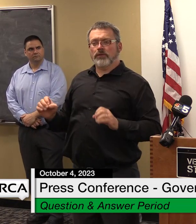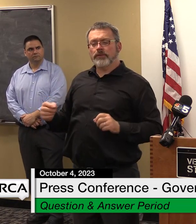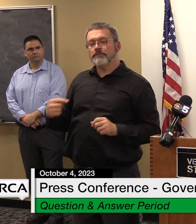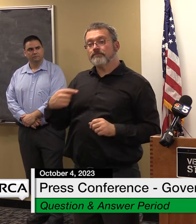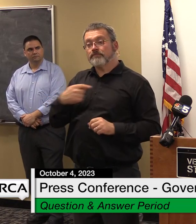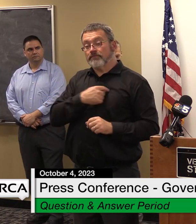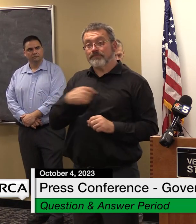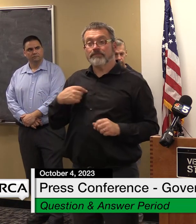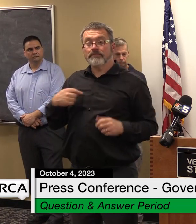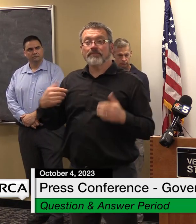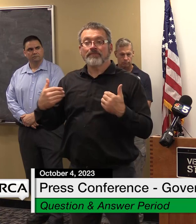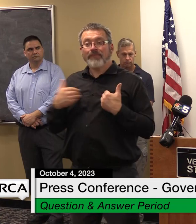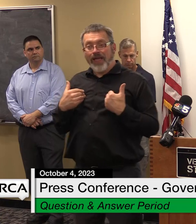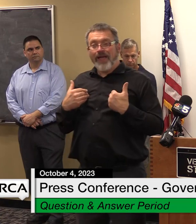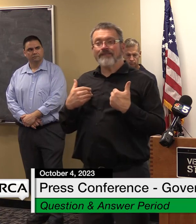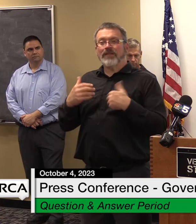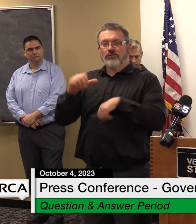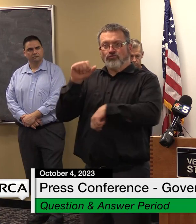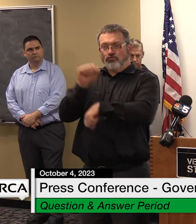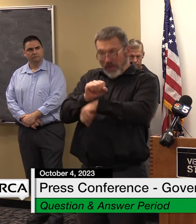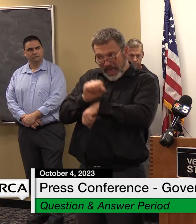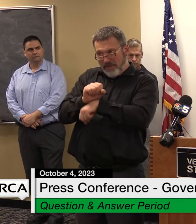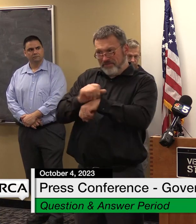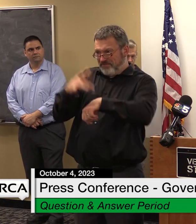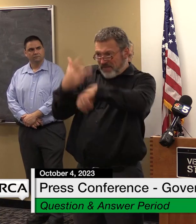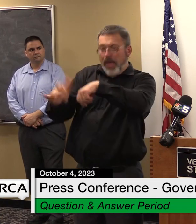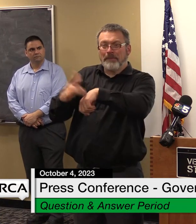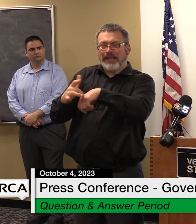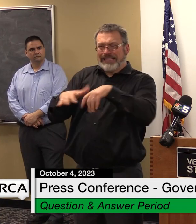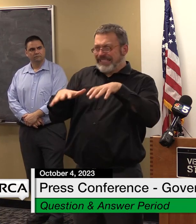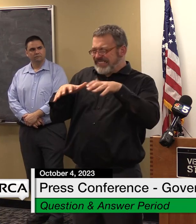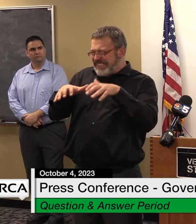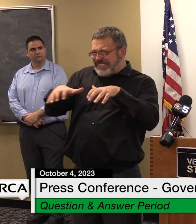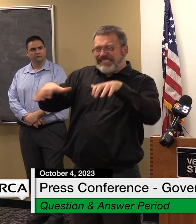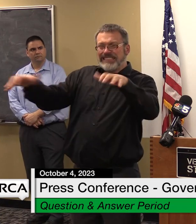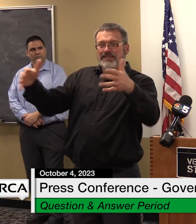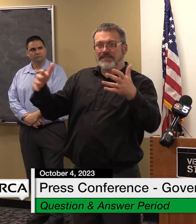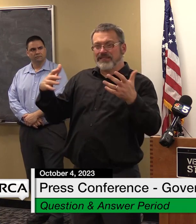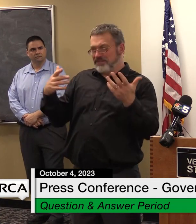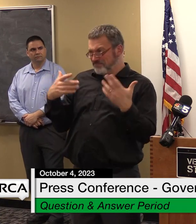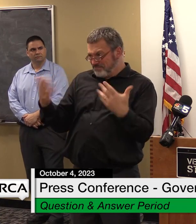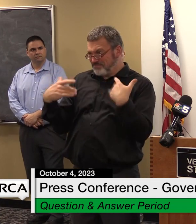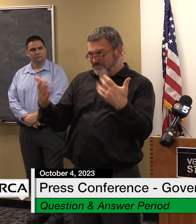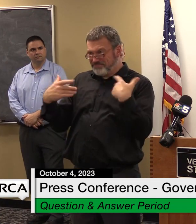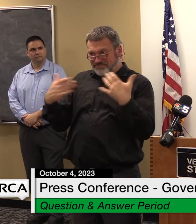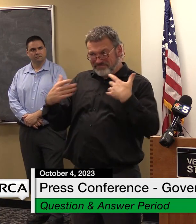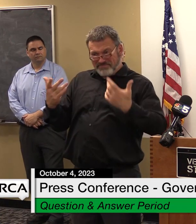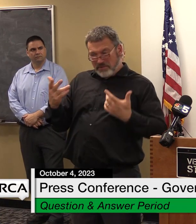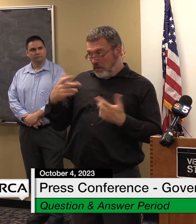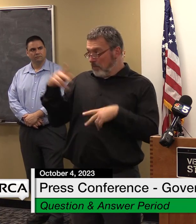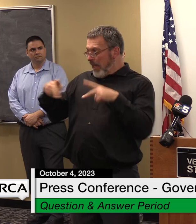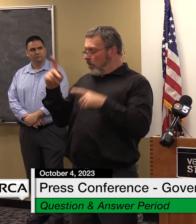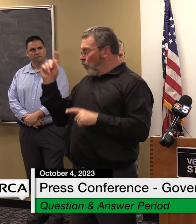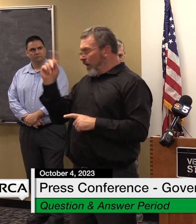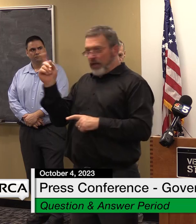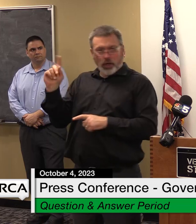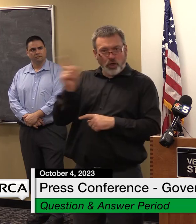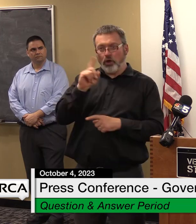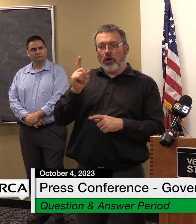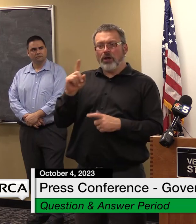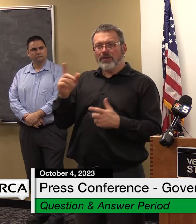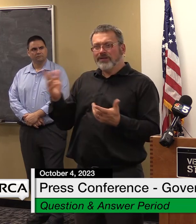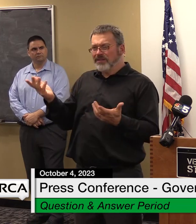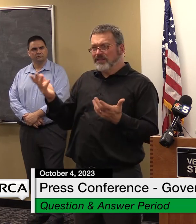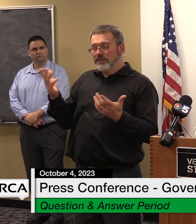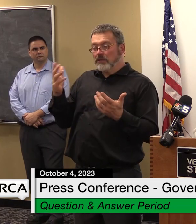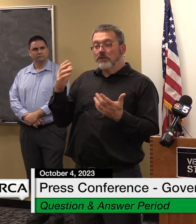We have more jobs than there are people to fill them. So we have a lot of need out there in terms of filling those positions. So if you're unemployed